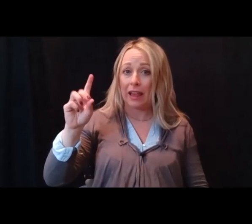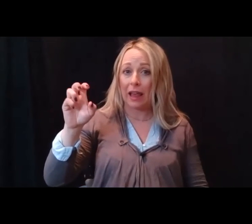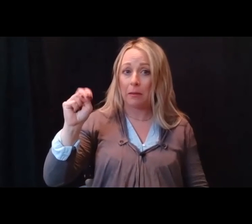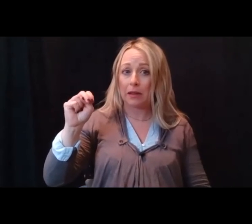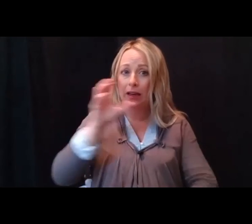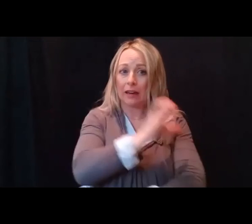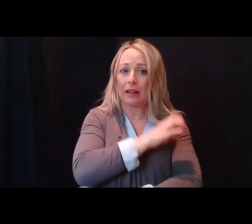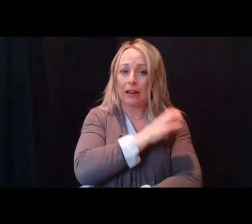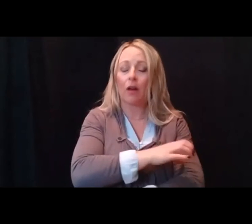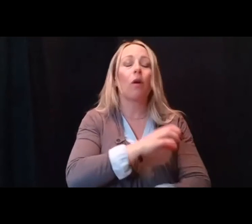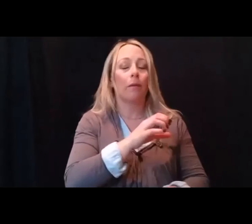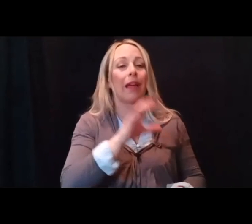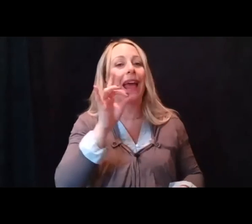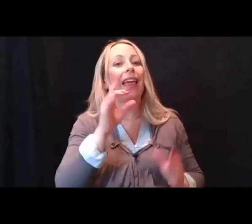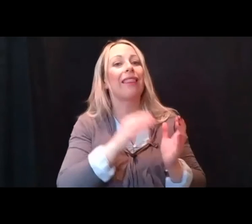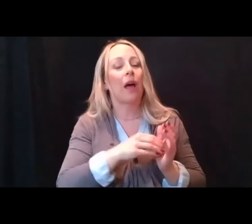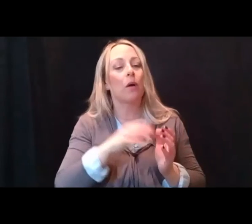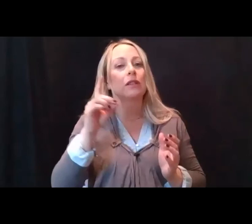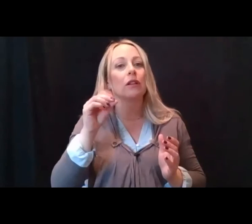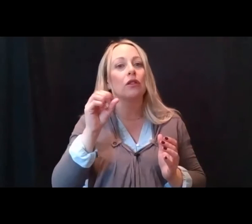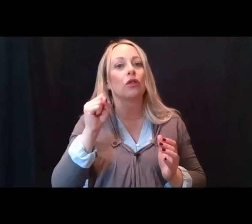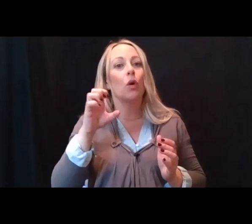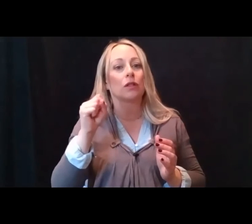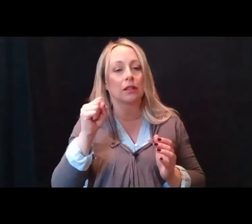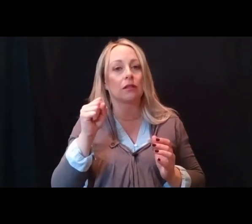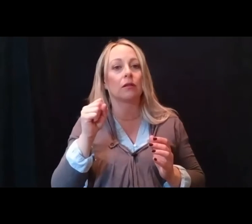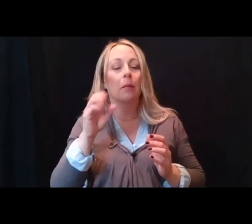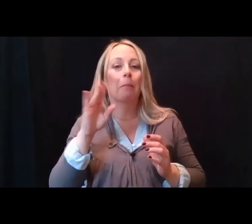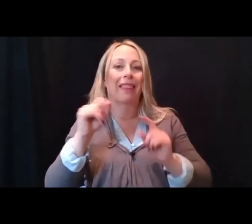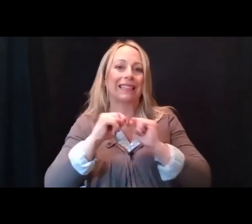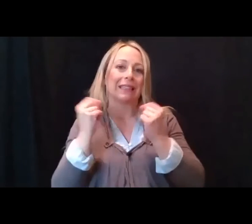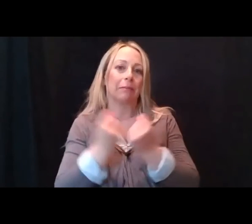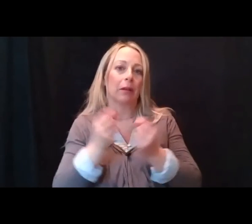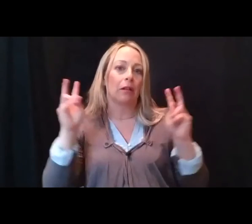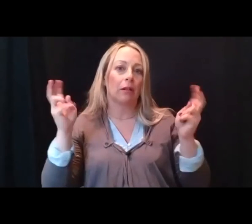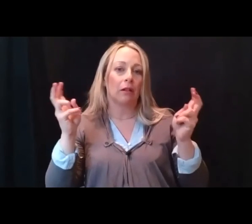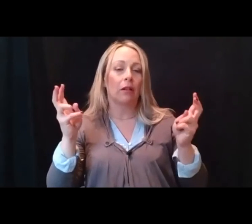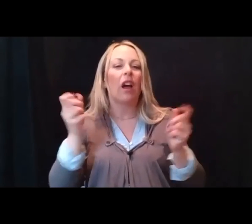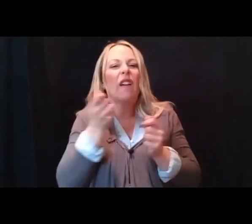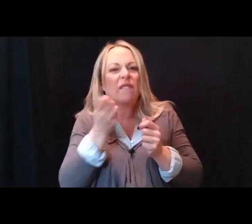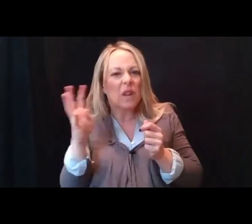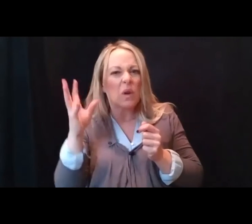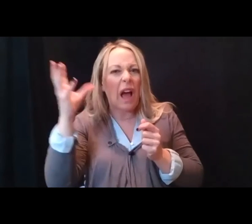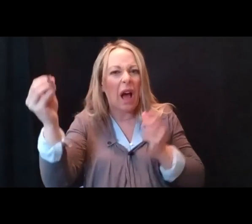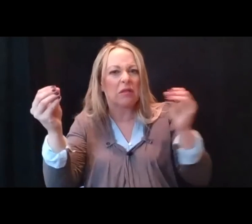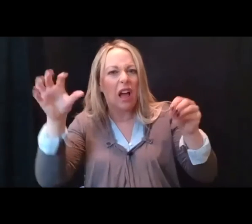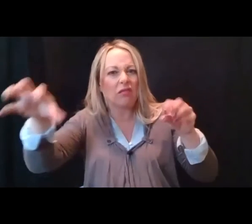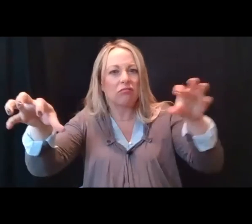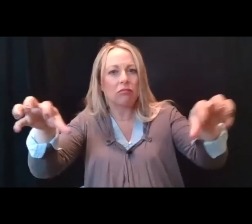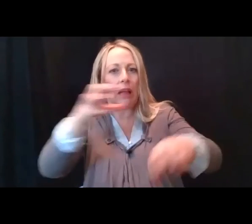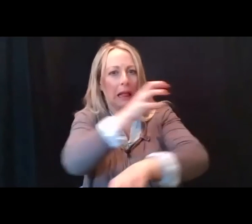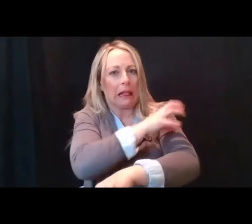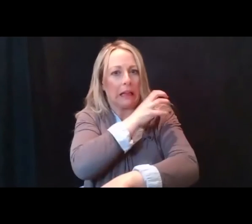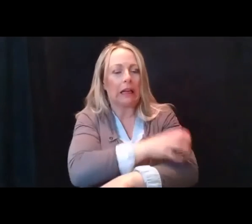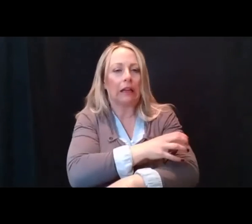I said that 8,000 doses have been administered by this team. There were a few outside clinics that we did also with the help of